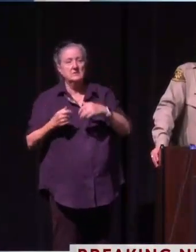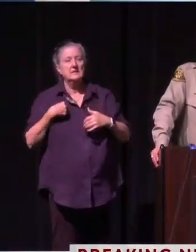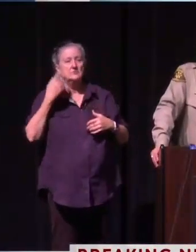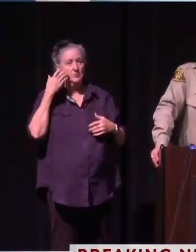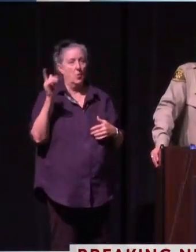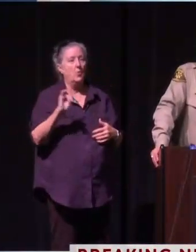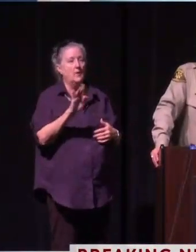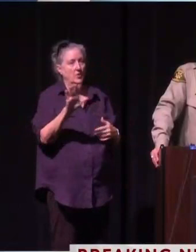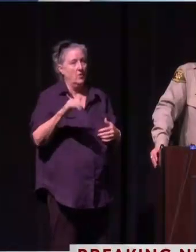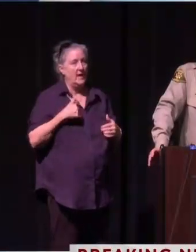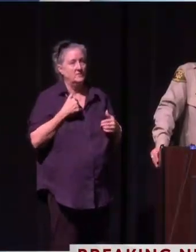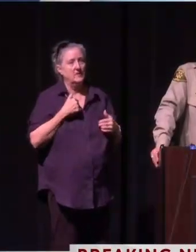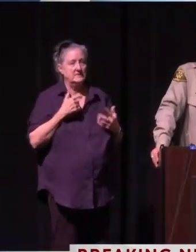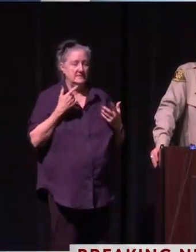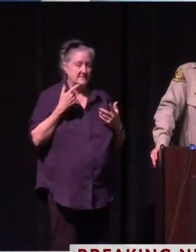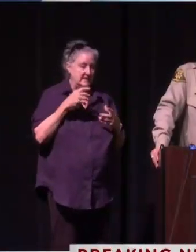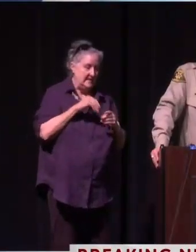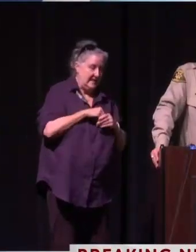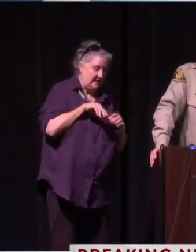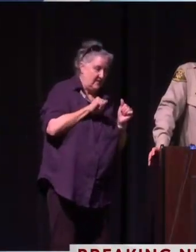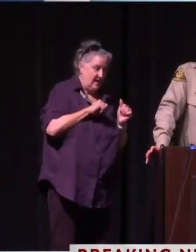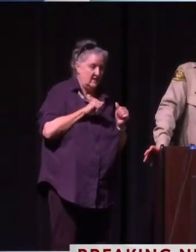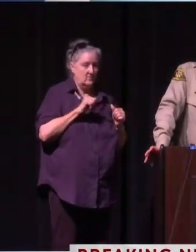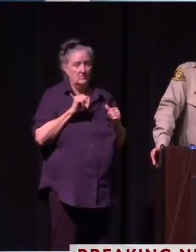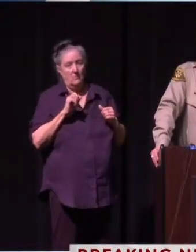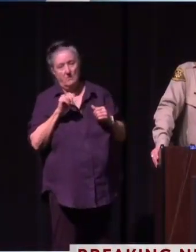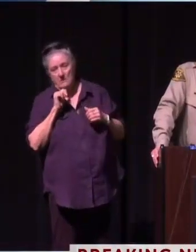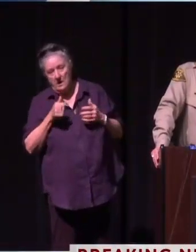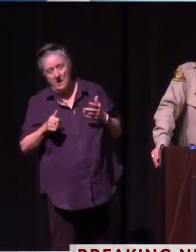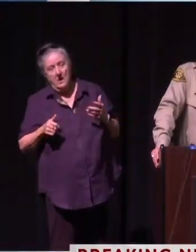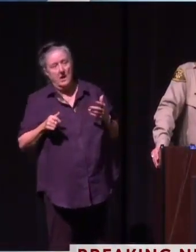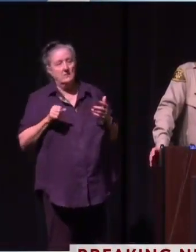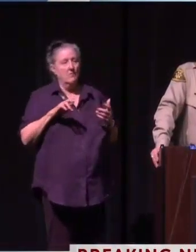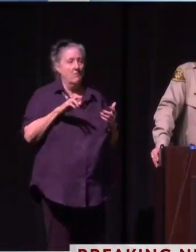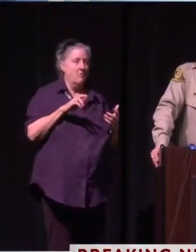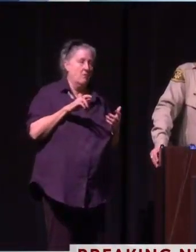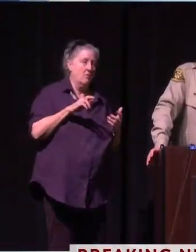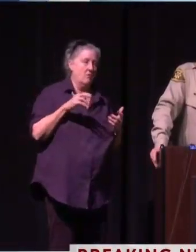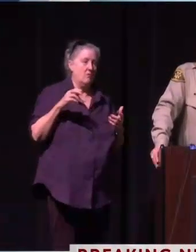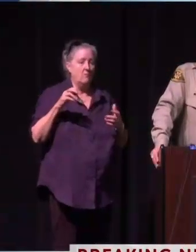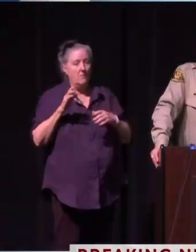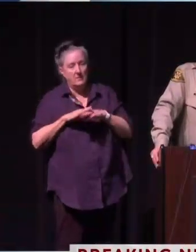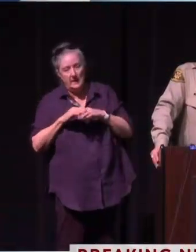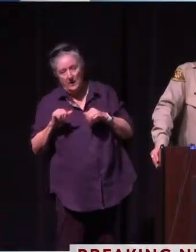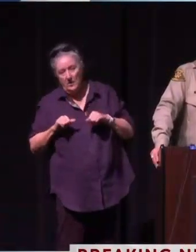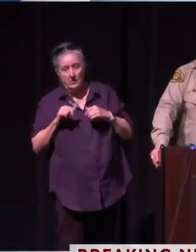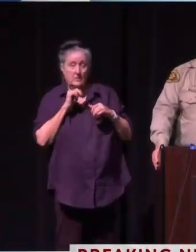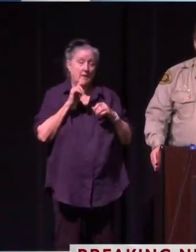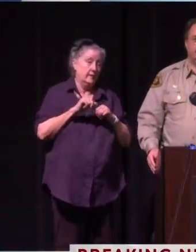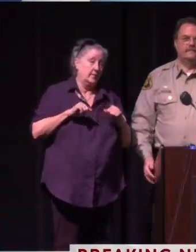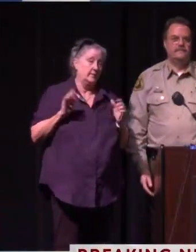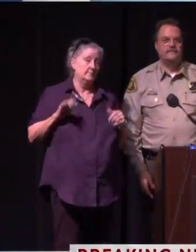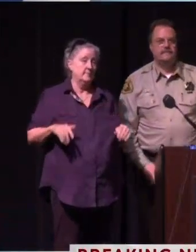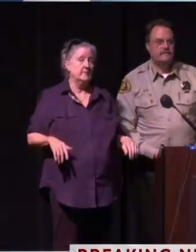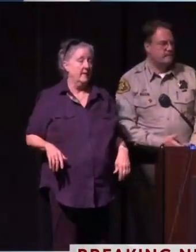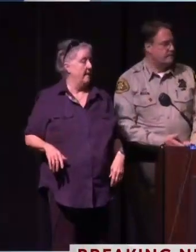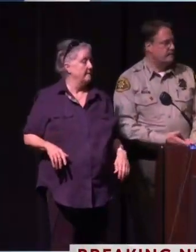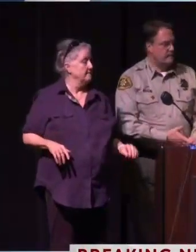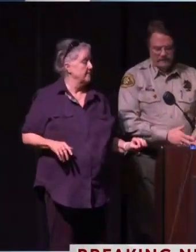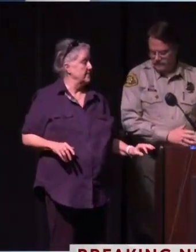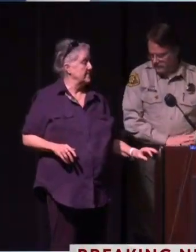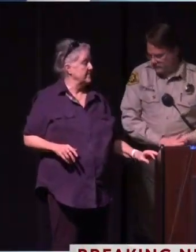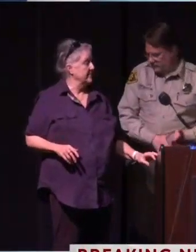know where that address is, whether it's in an evacuation area, a warning area, or not in the area.